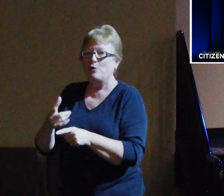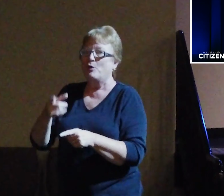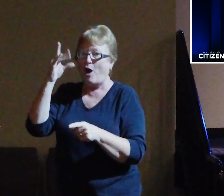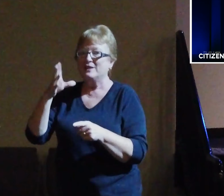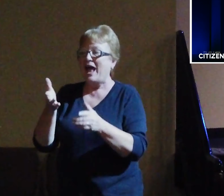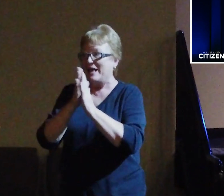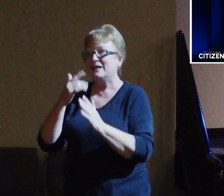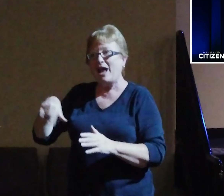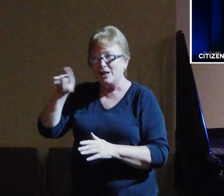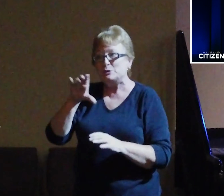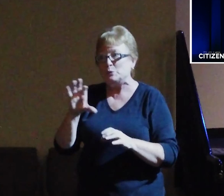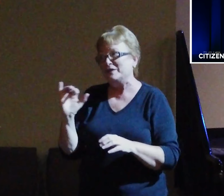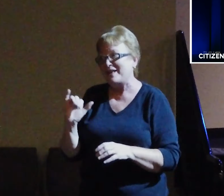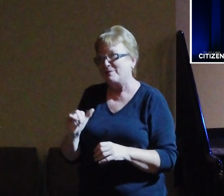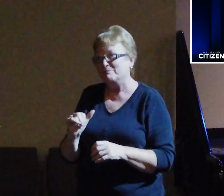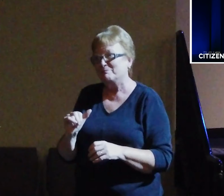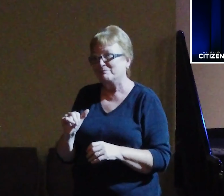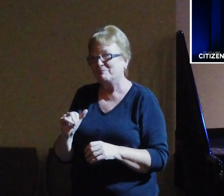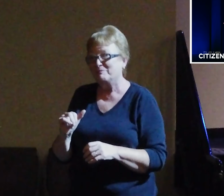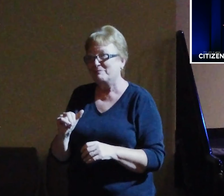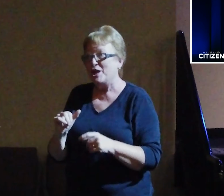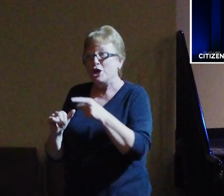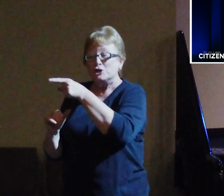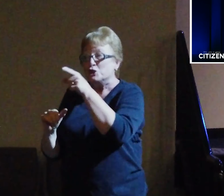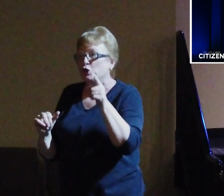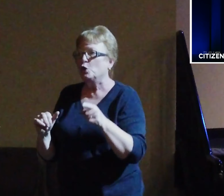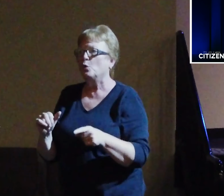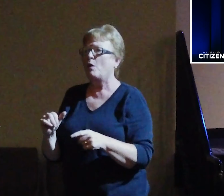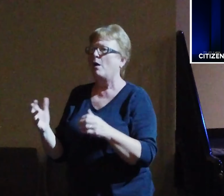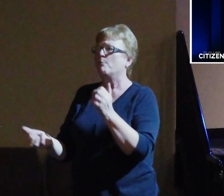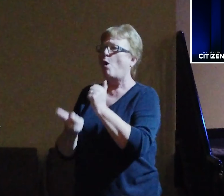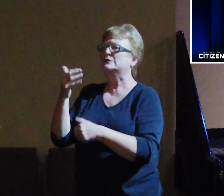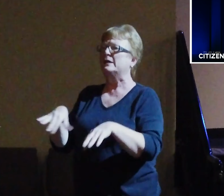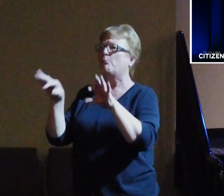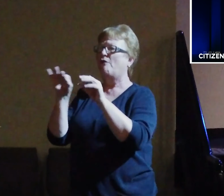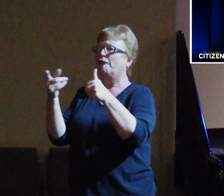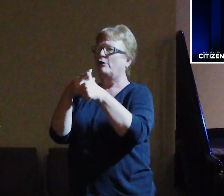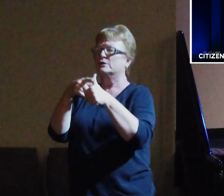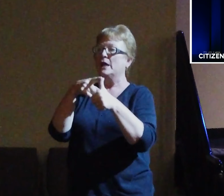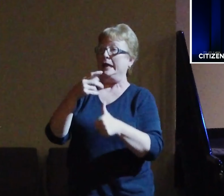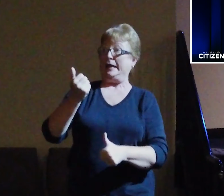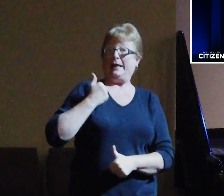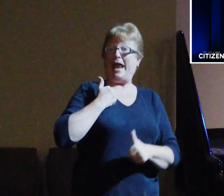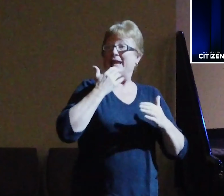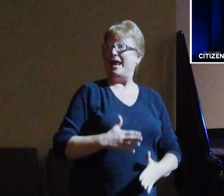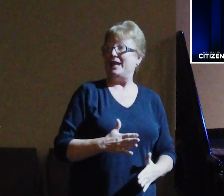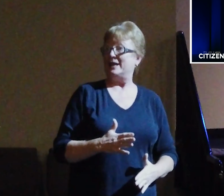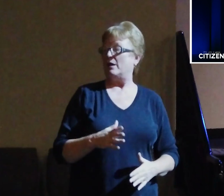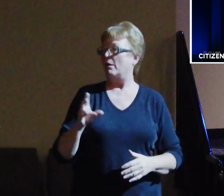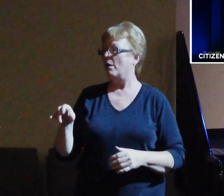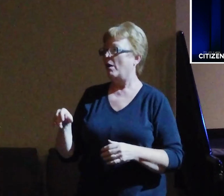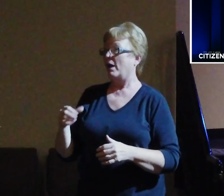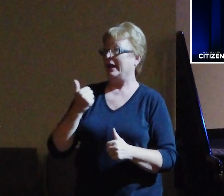you this. Do you primarily identify as a Canadian or as a Christian? It's a good question.